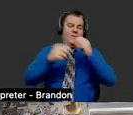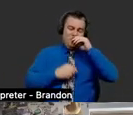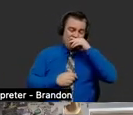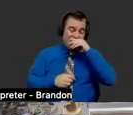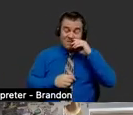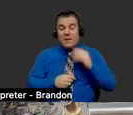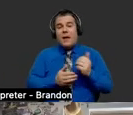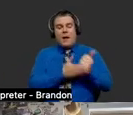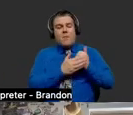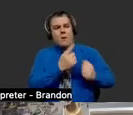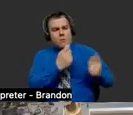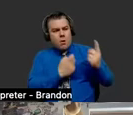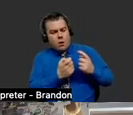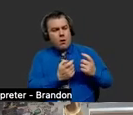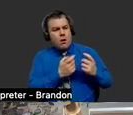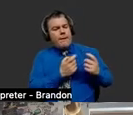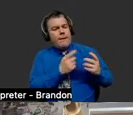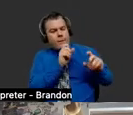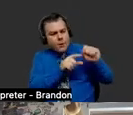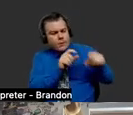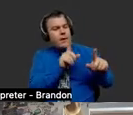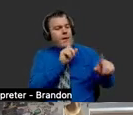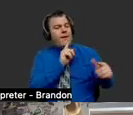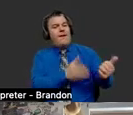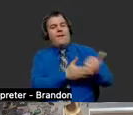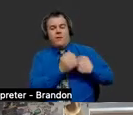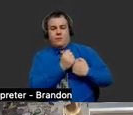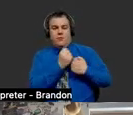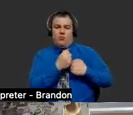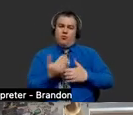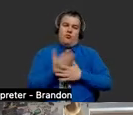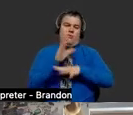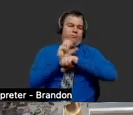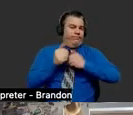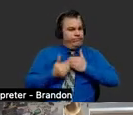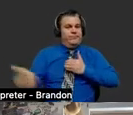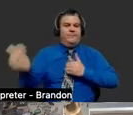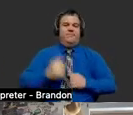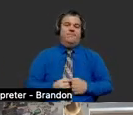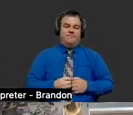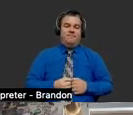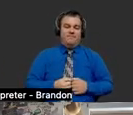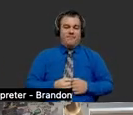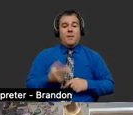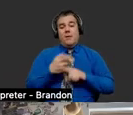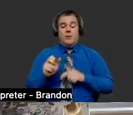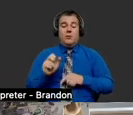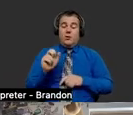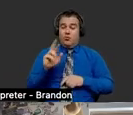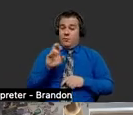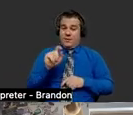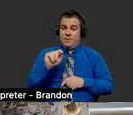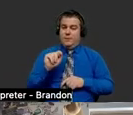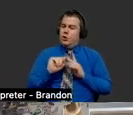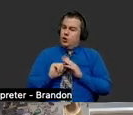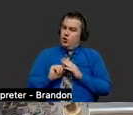questions and to develop a plan to help you sustain your new habits for the long term. The Plexus Reset is just the beginning.